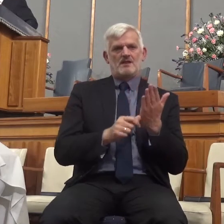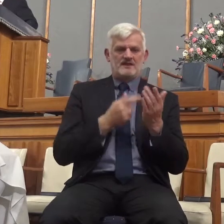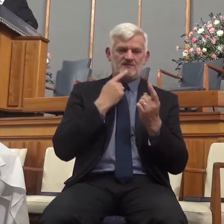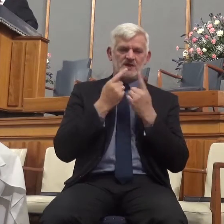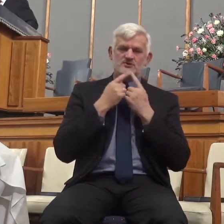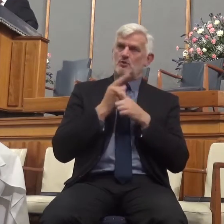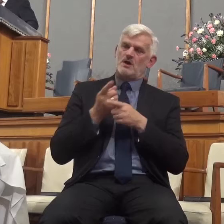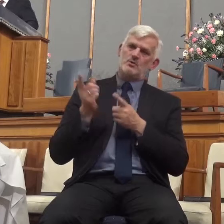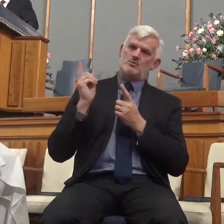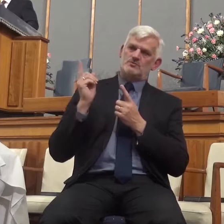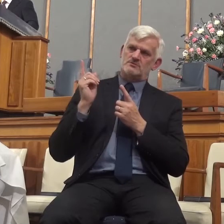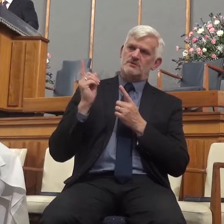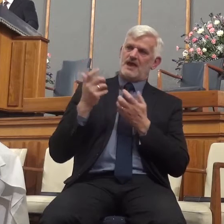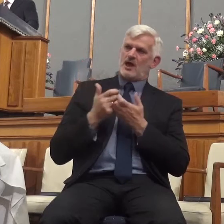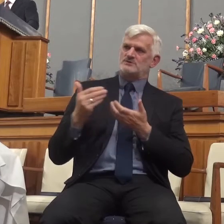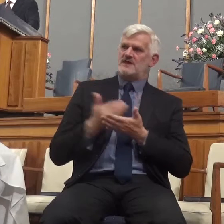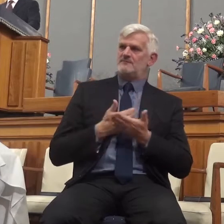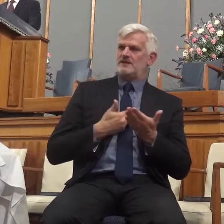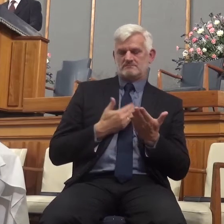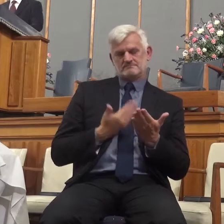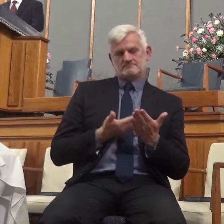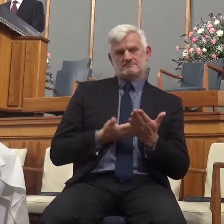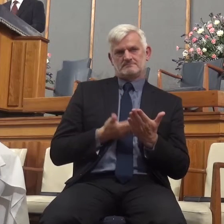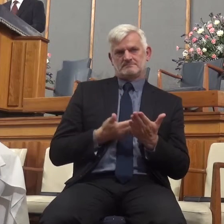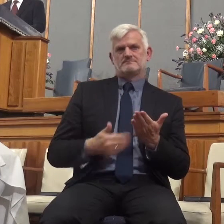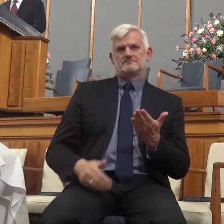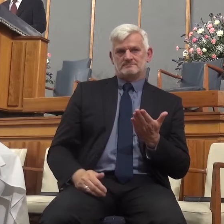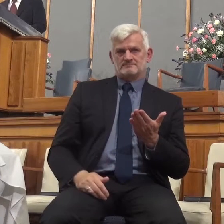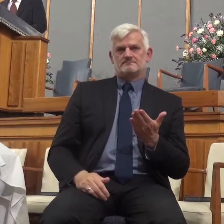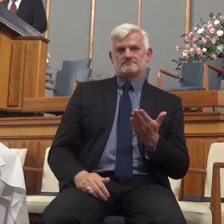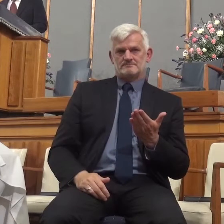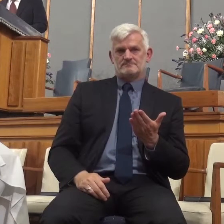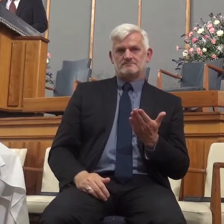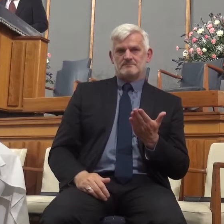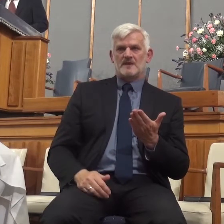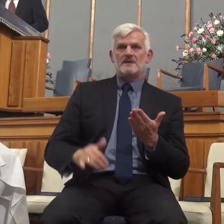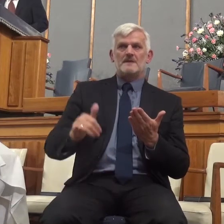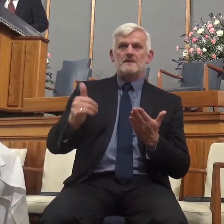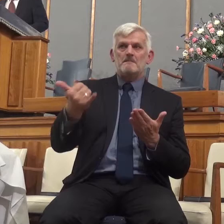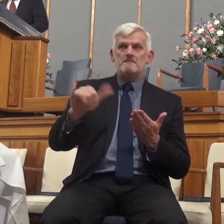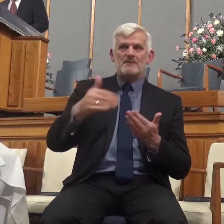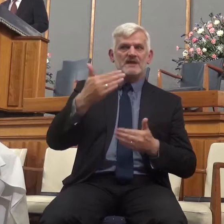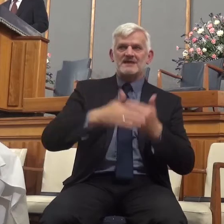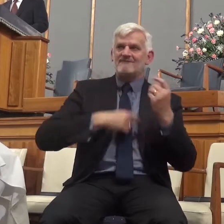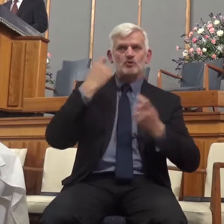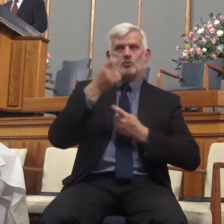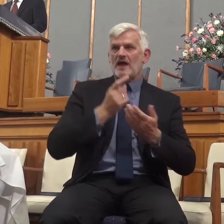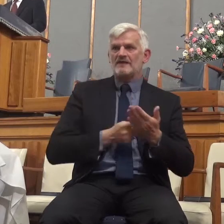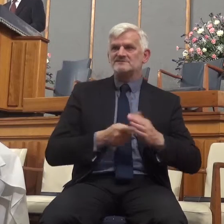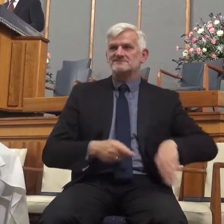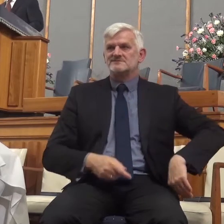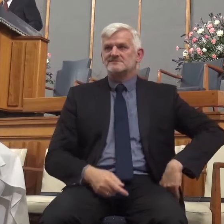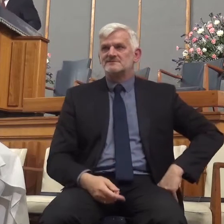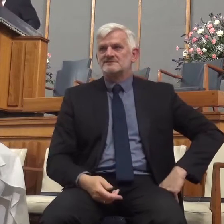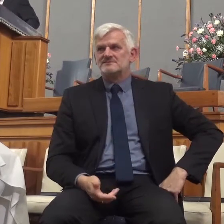God and about salvation. And it's possible we hadn't even considered it. And we